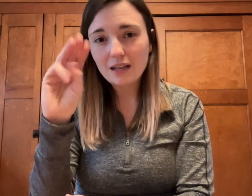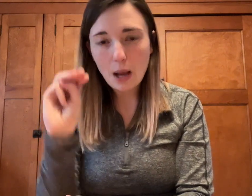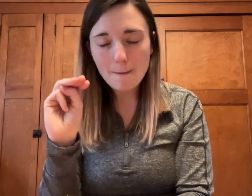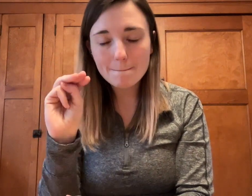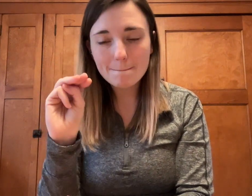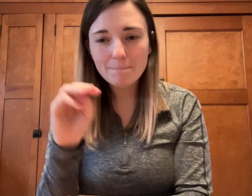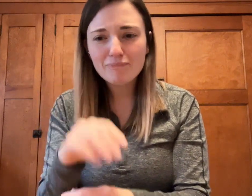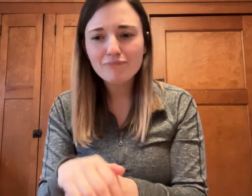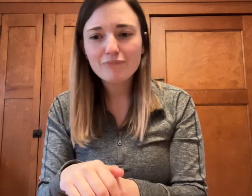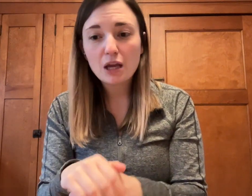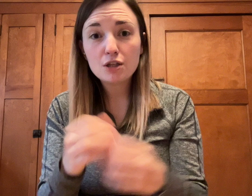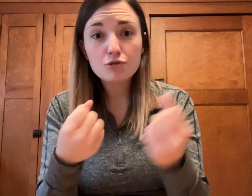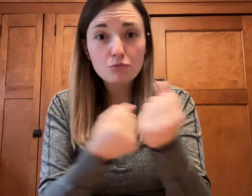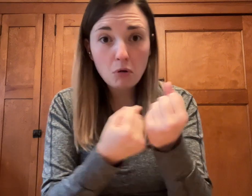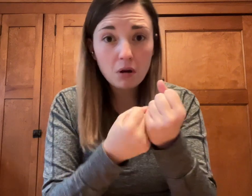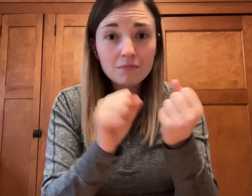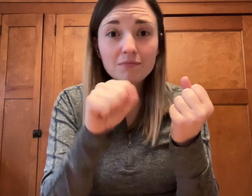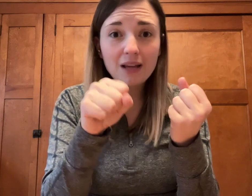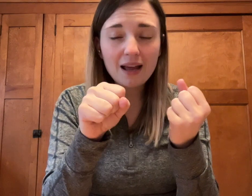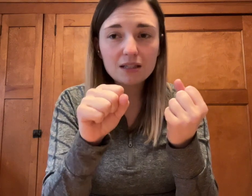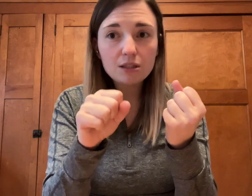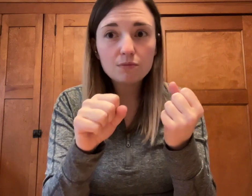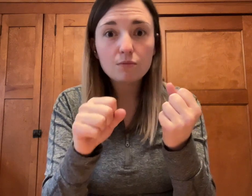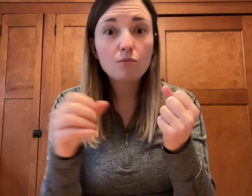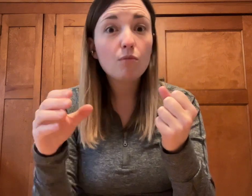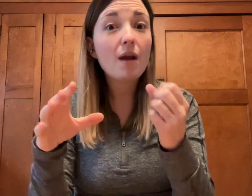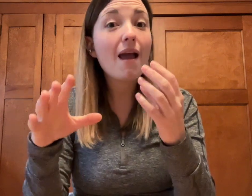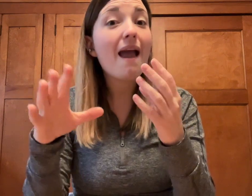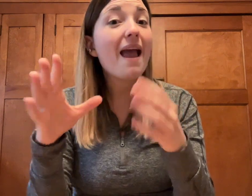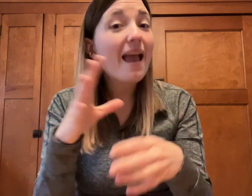and not just to protect, but it's there for repair and growth. The periosteum